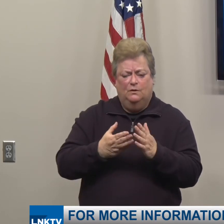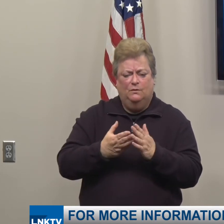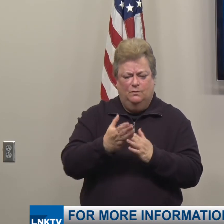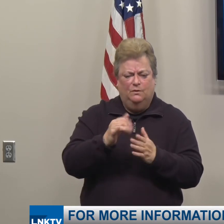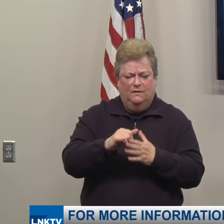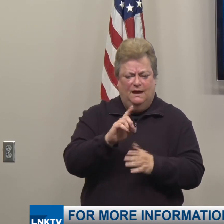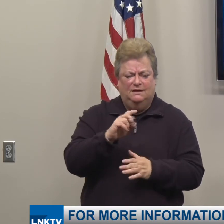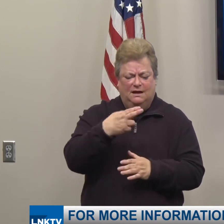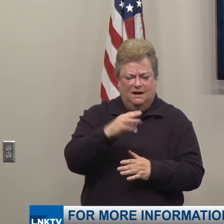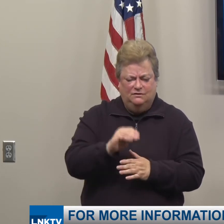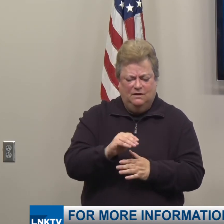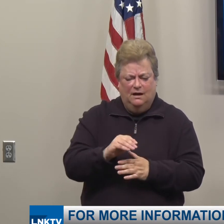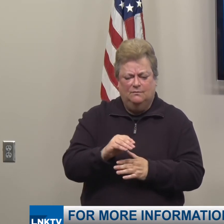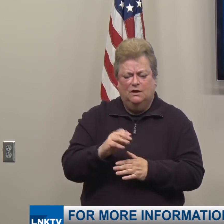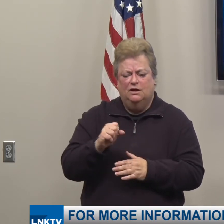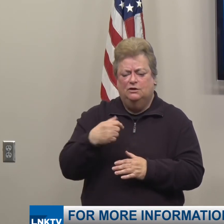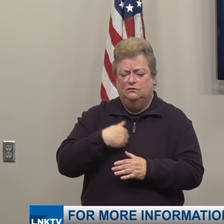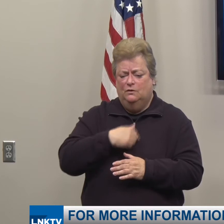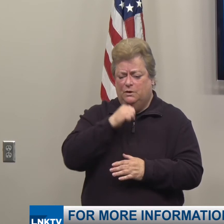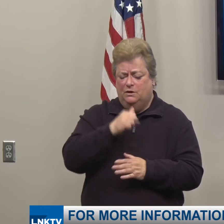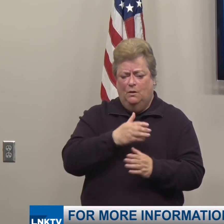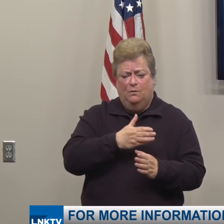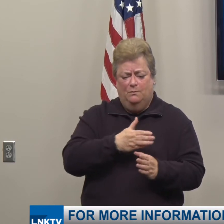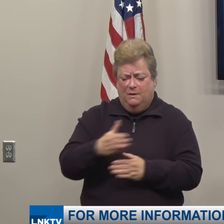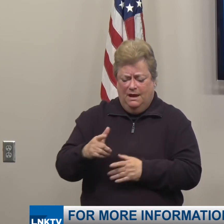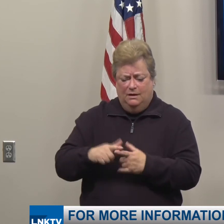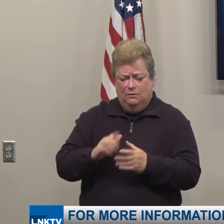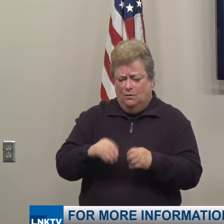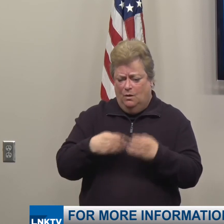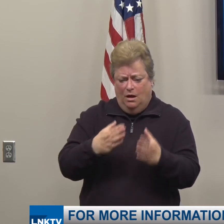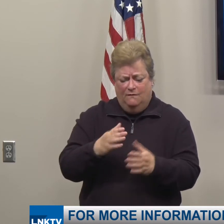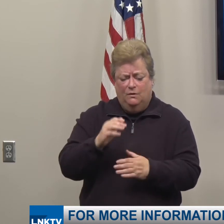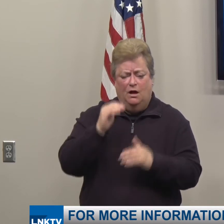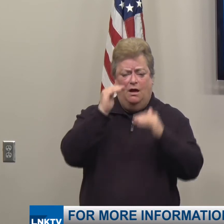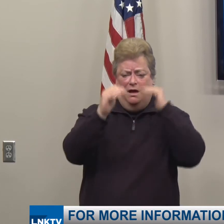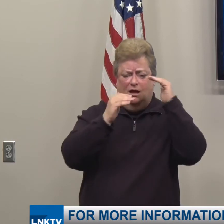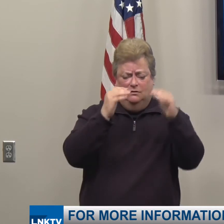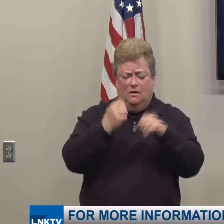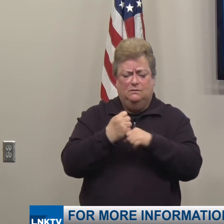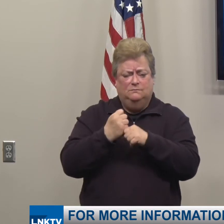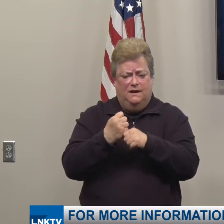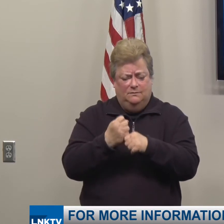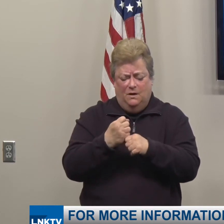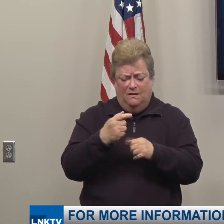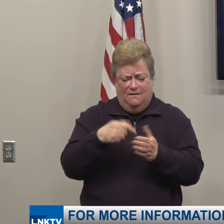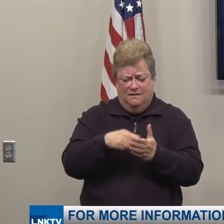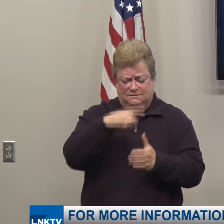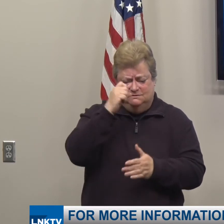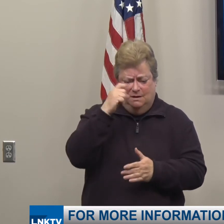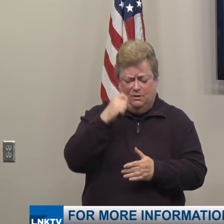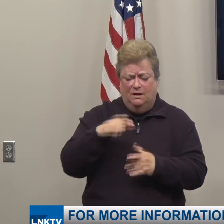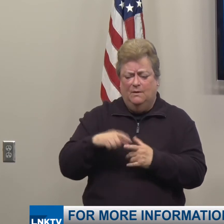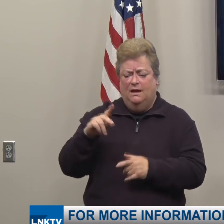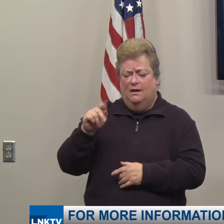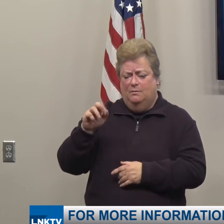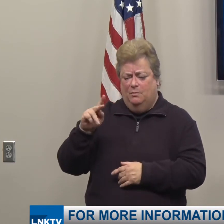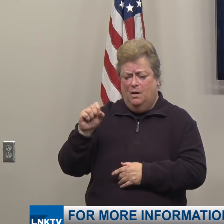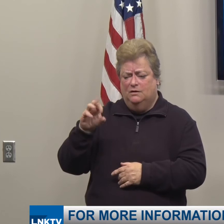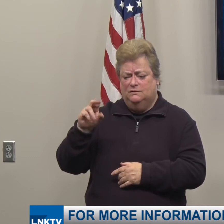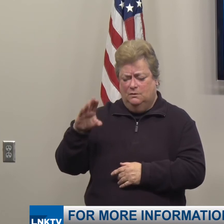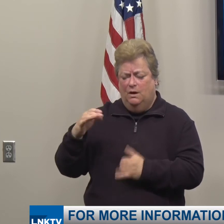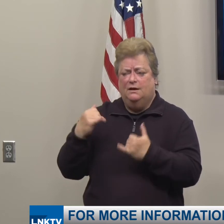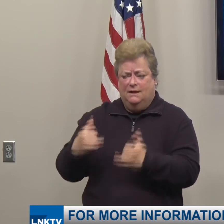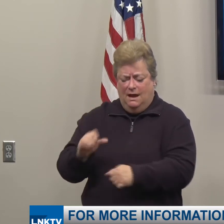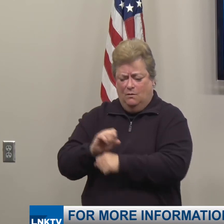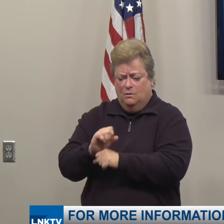So in accordance with that, we do not plan on offering adult softball programming this summer. But Parks and Rec is now working